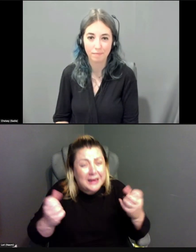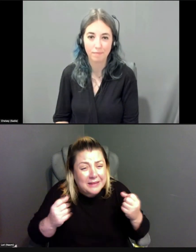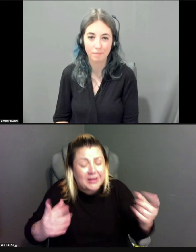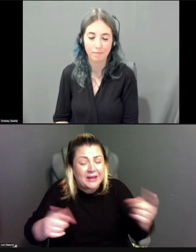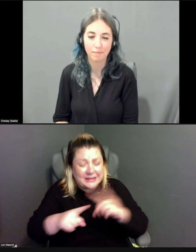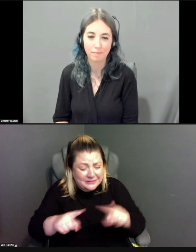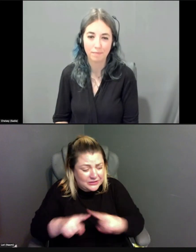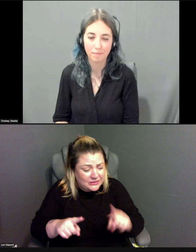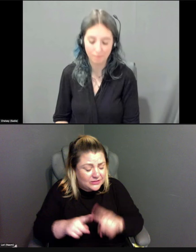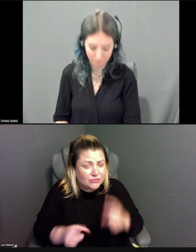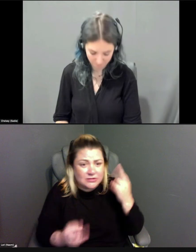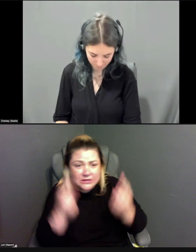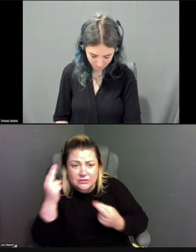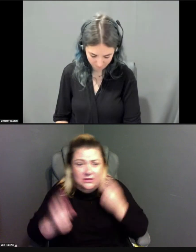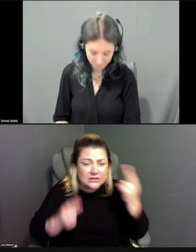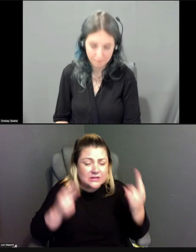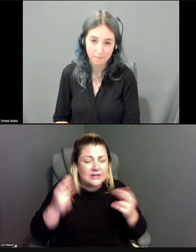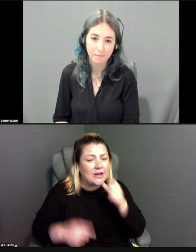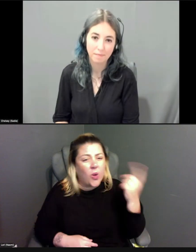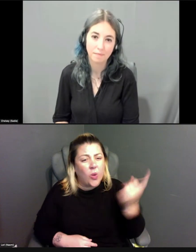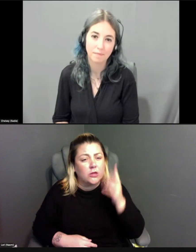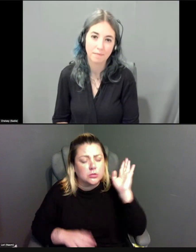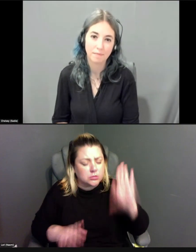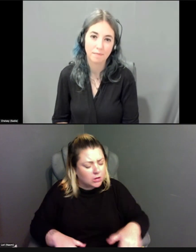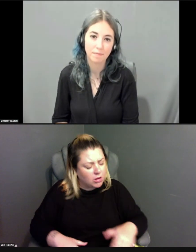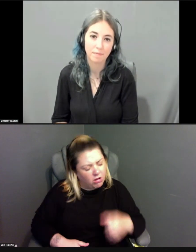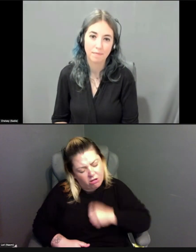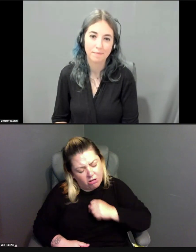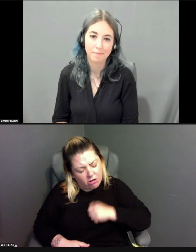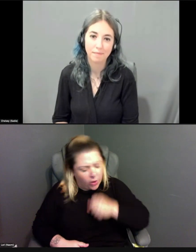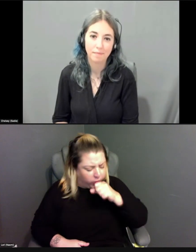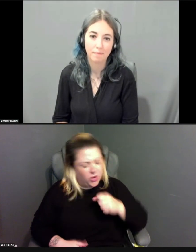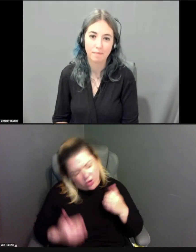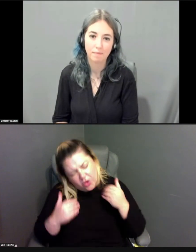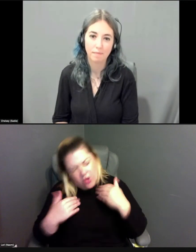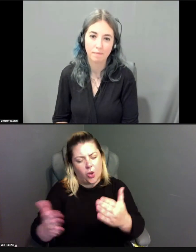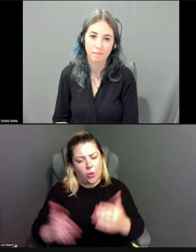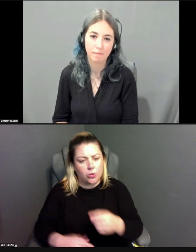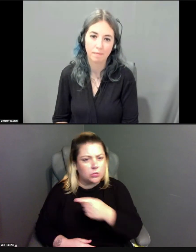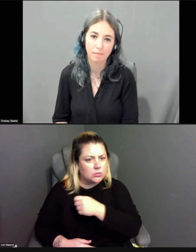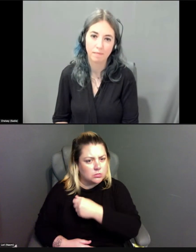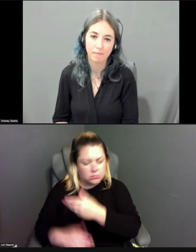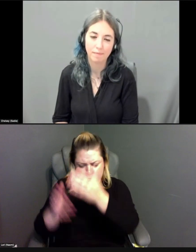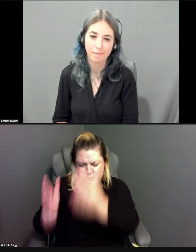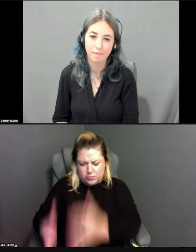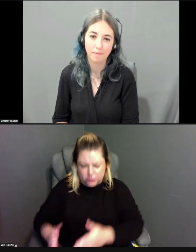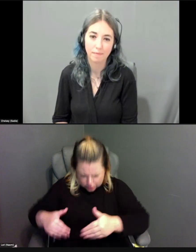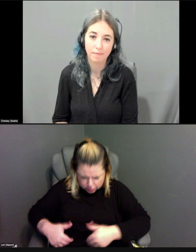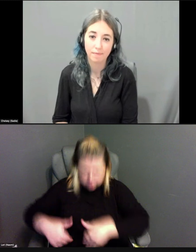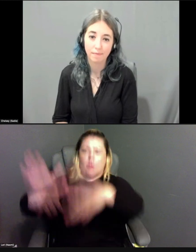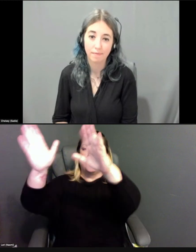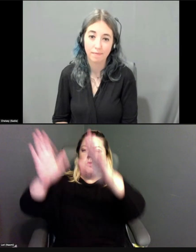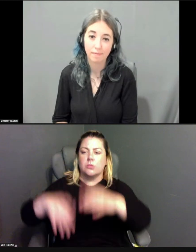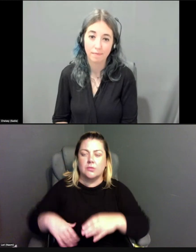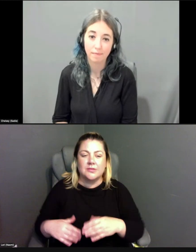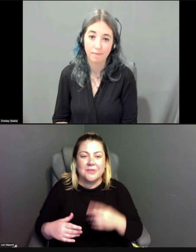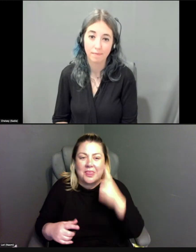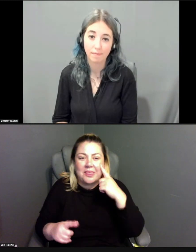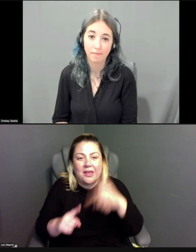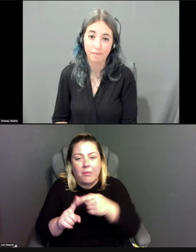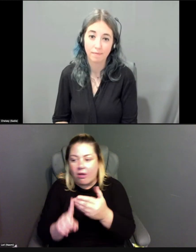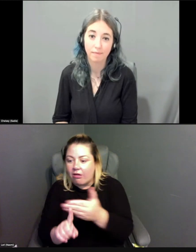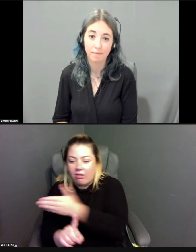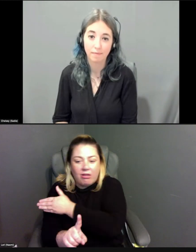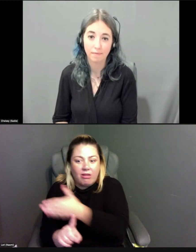well, put your nose to the grindstone and do it, you person, individual. Yeah. Well, and I know we're talking about how diet